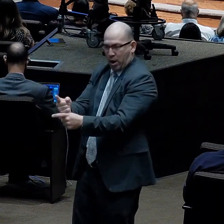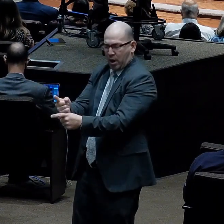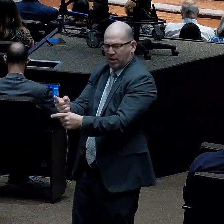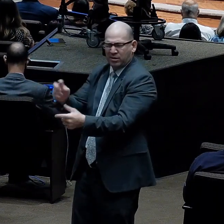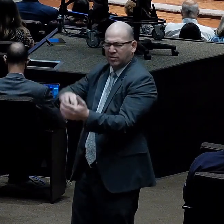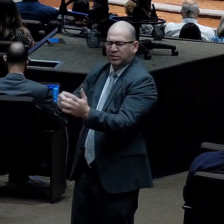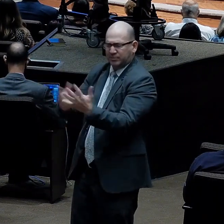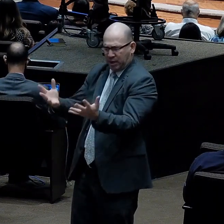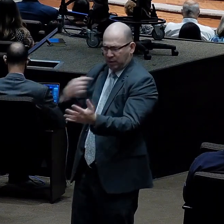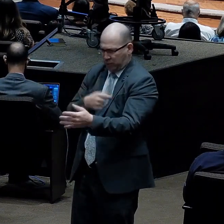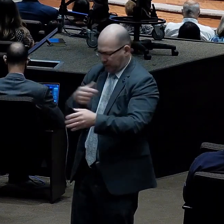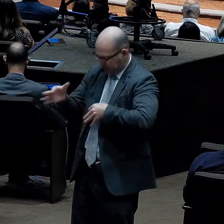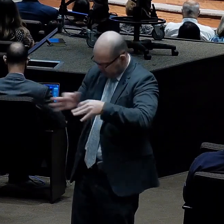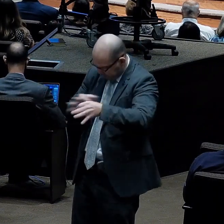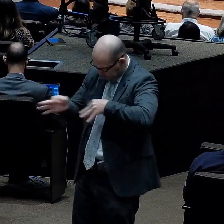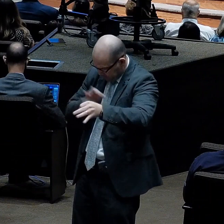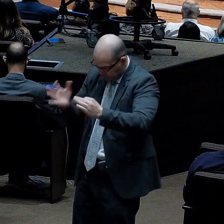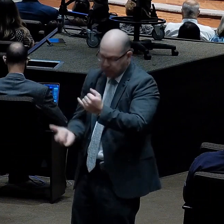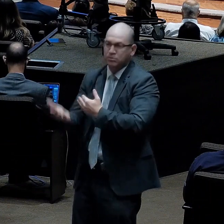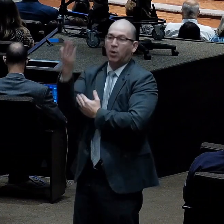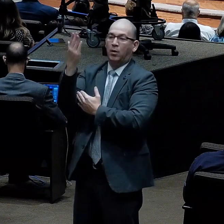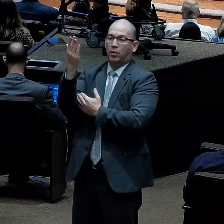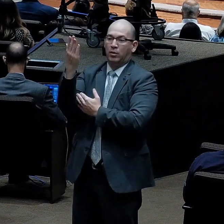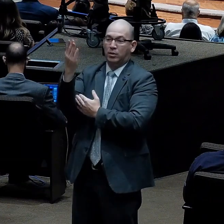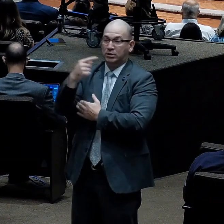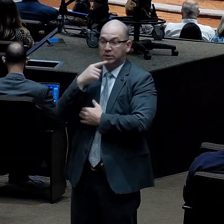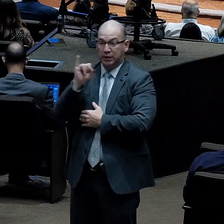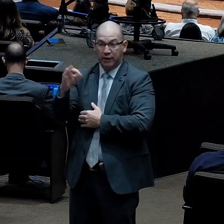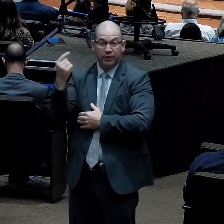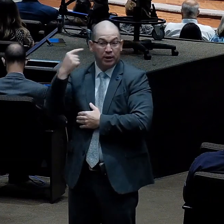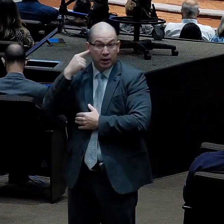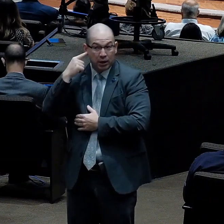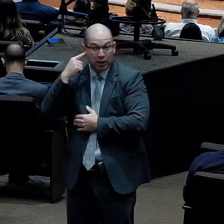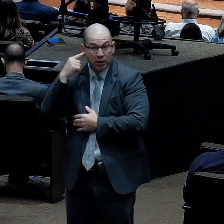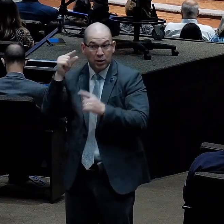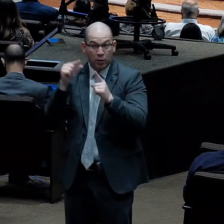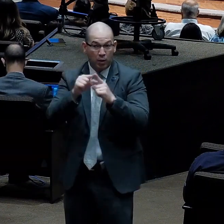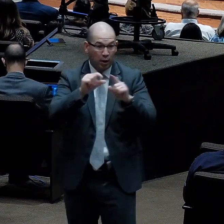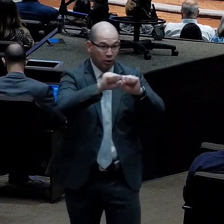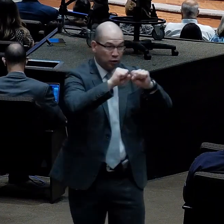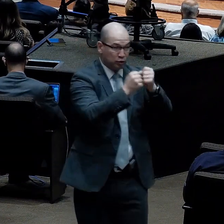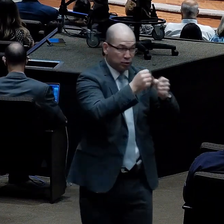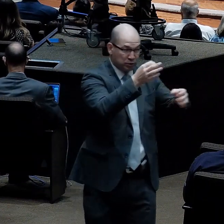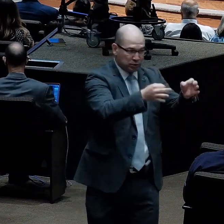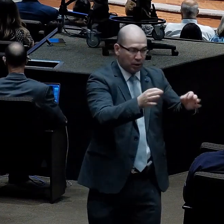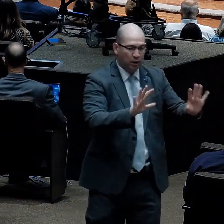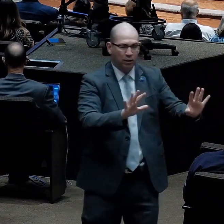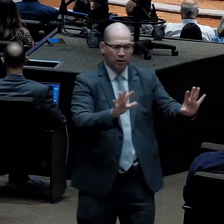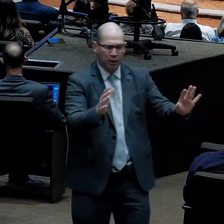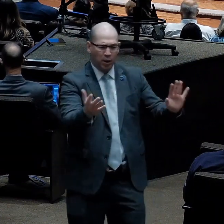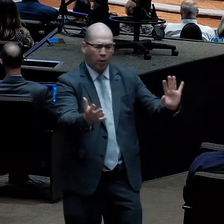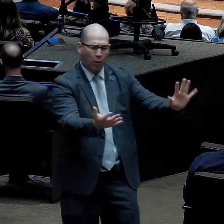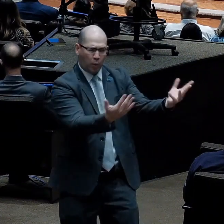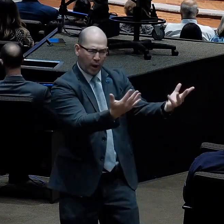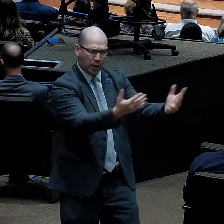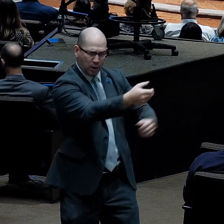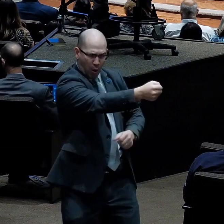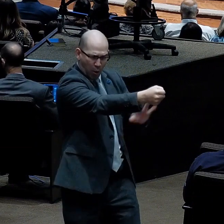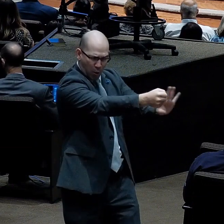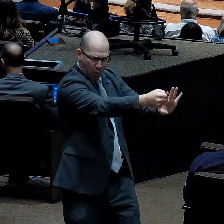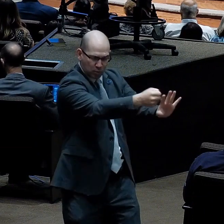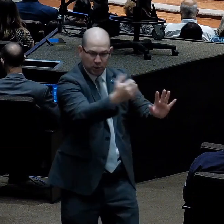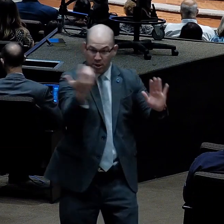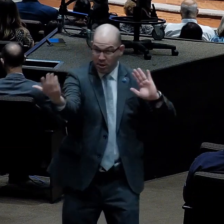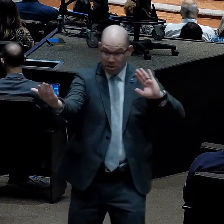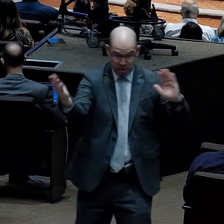defined it biblically. And we said whenever you hear the word social justice, put it in the light of Scripture to make sure that you're not putting your hashtag